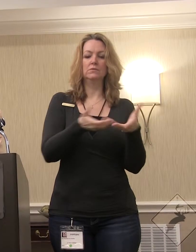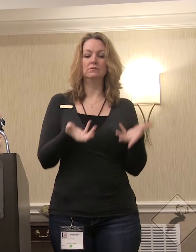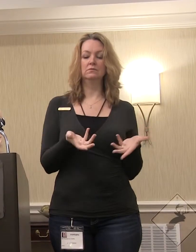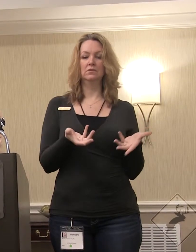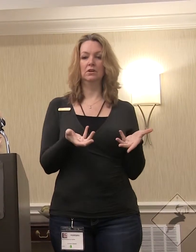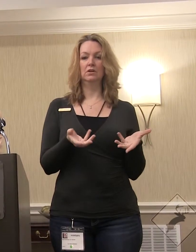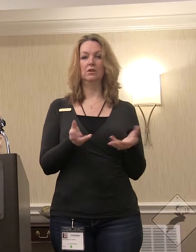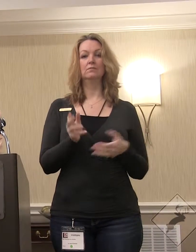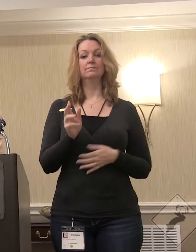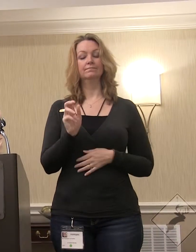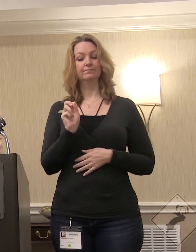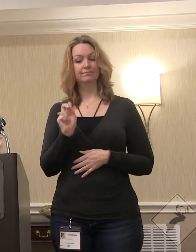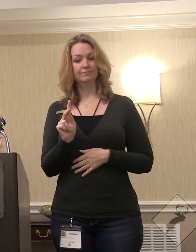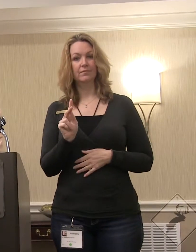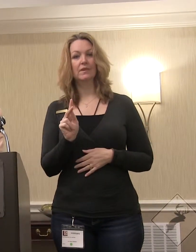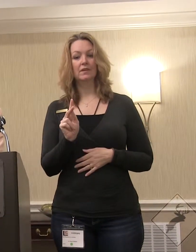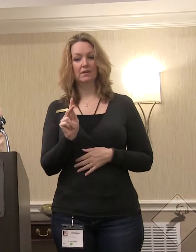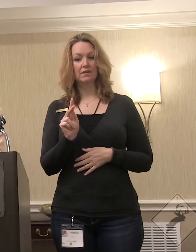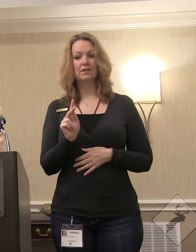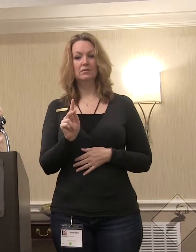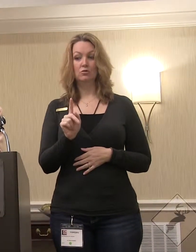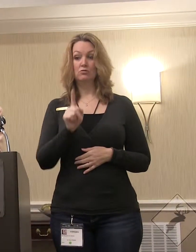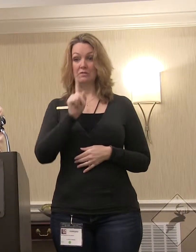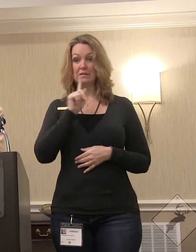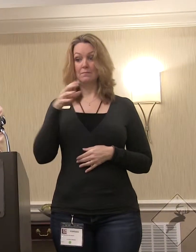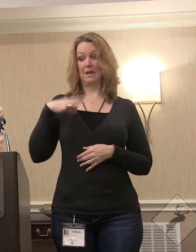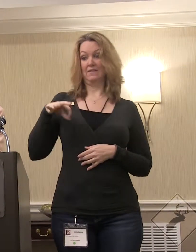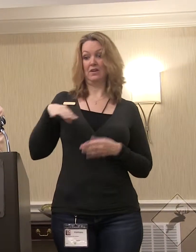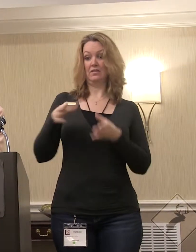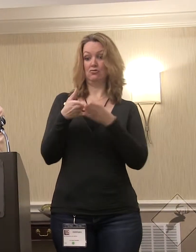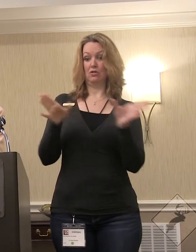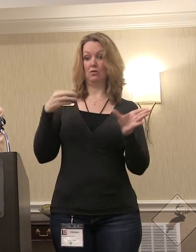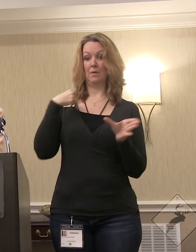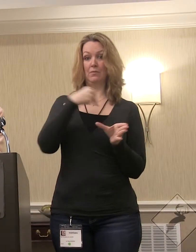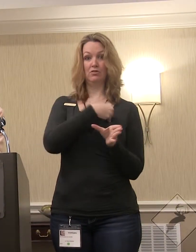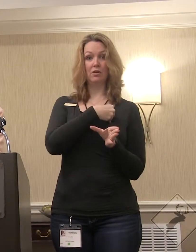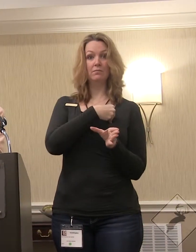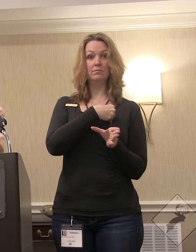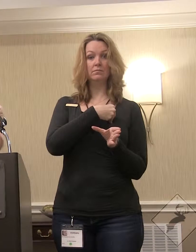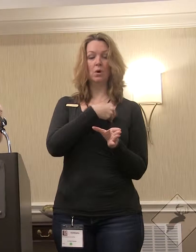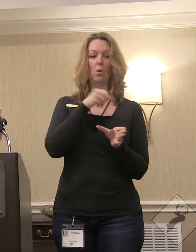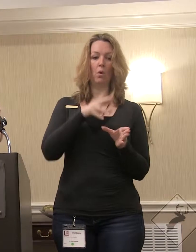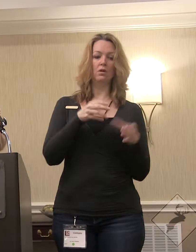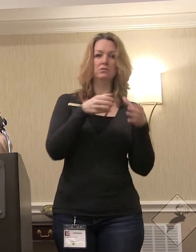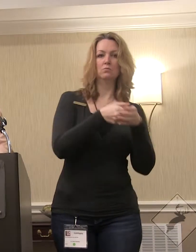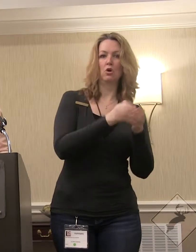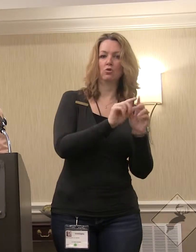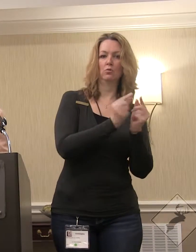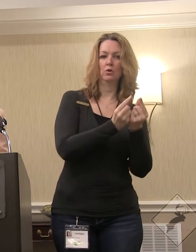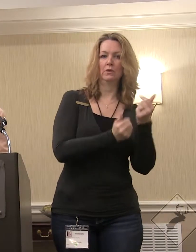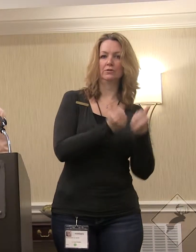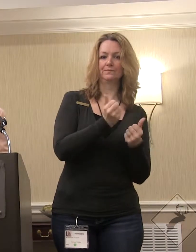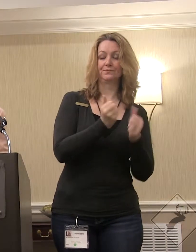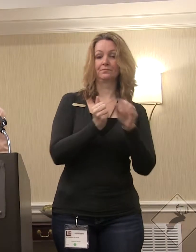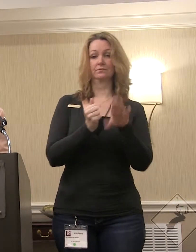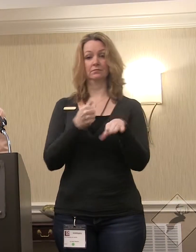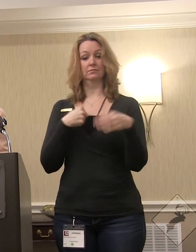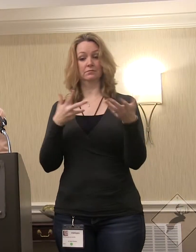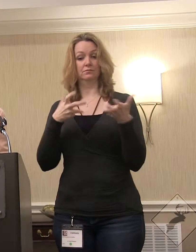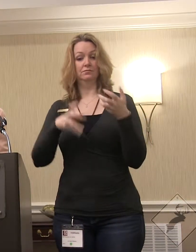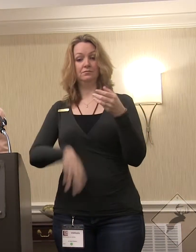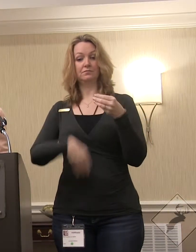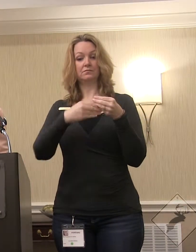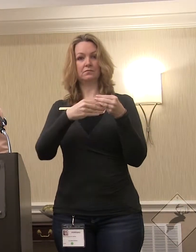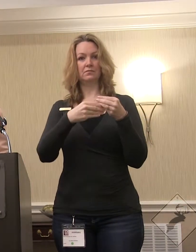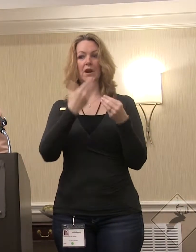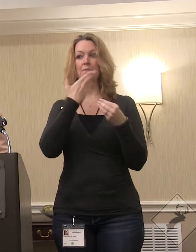under that comes, does it benefit the general membership, like I said, or a small population? For instance, are you looking to add